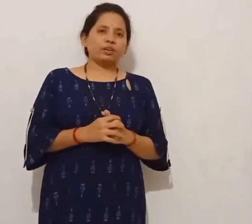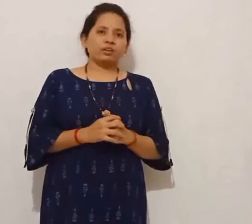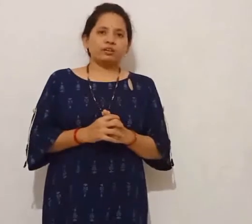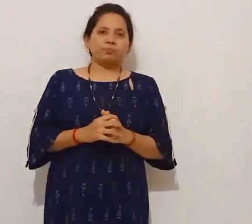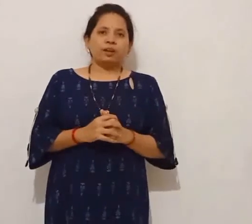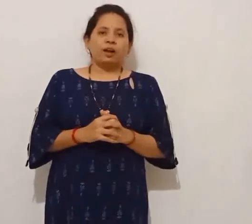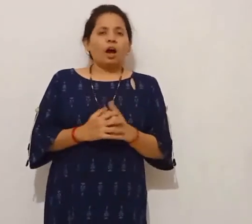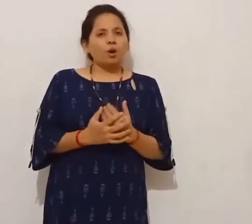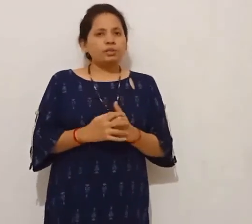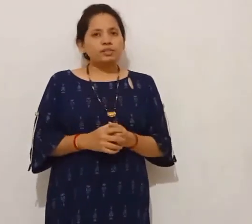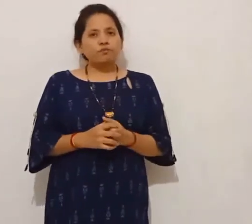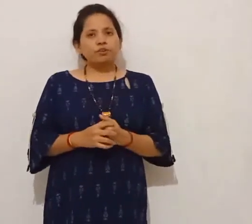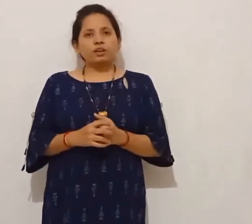everywhere. How it is everywhere?